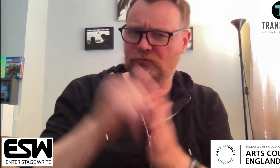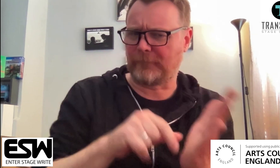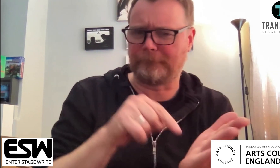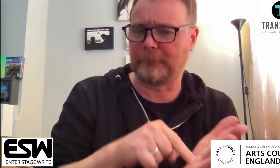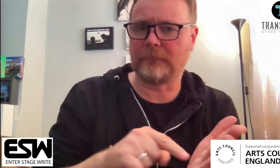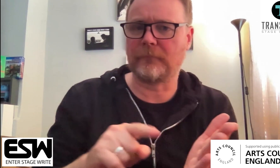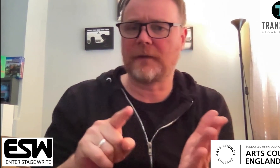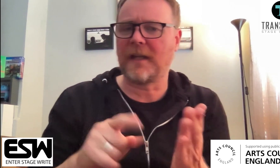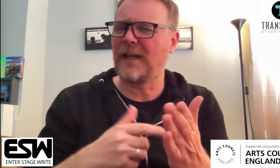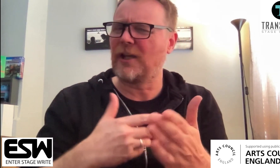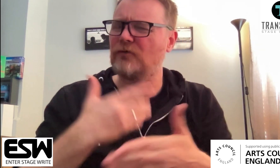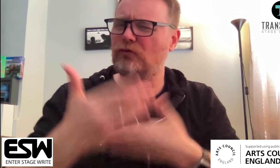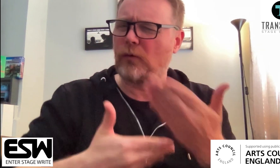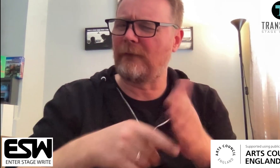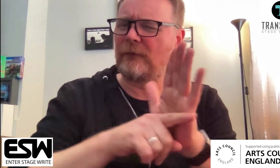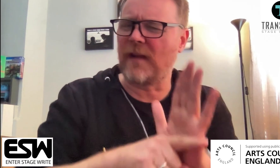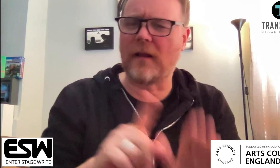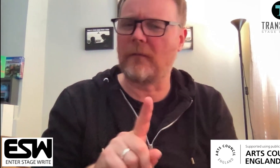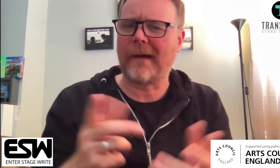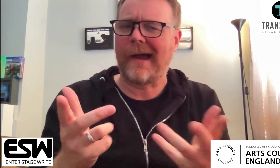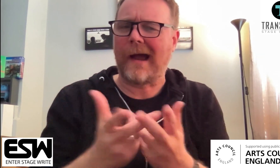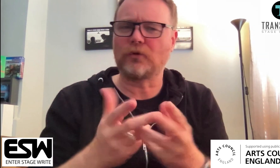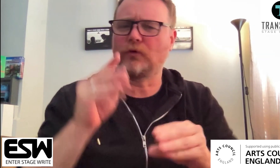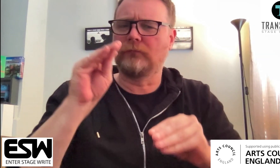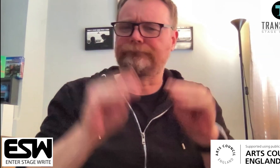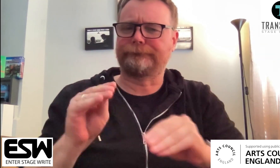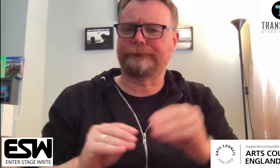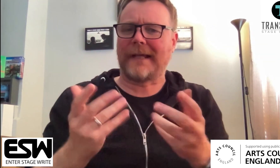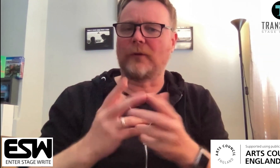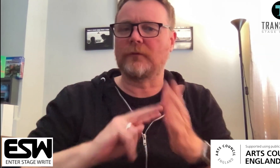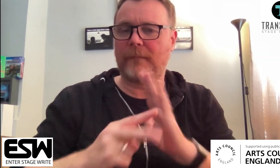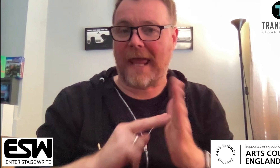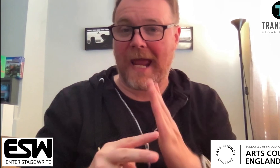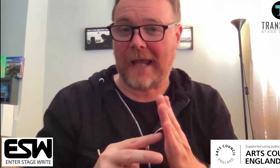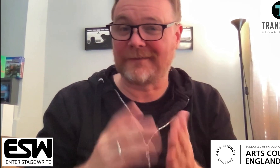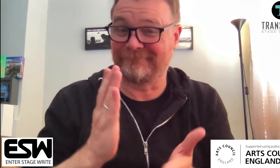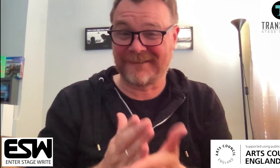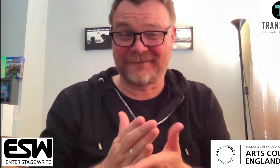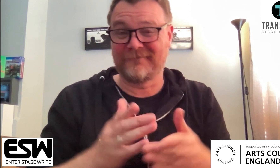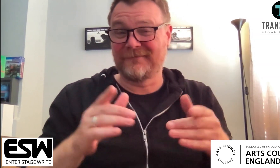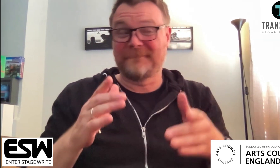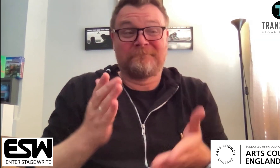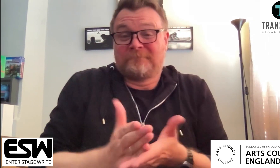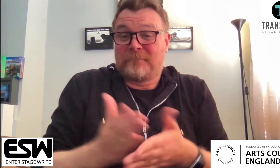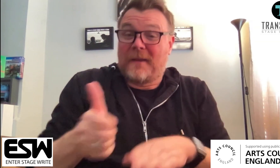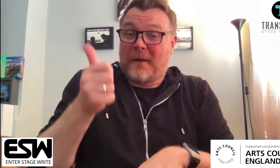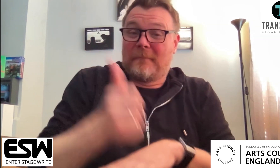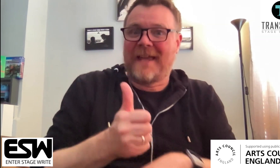is a script and what is story and how you might begin to plan and put together a story for script.